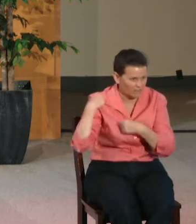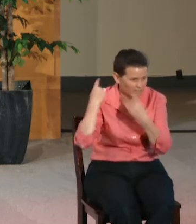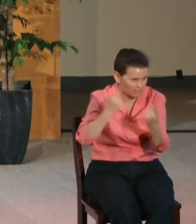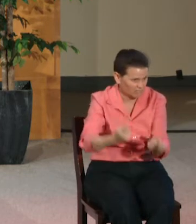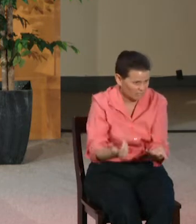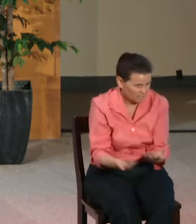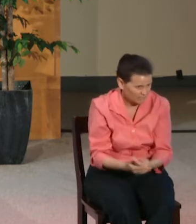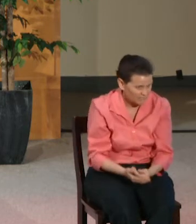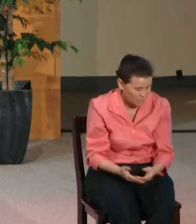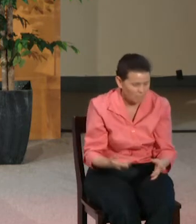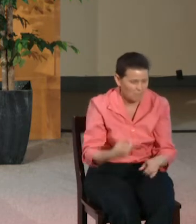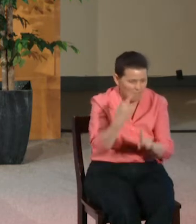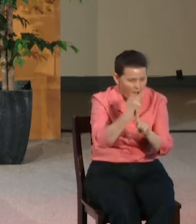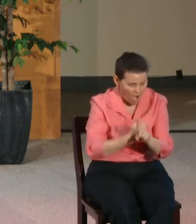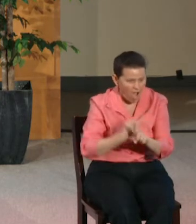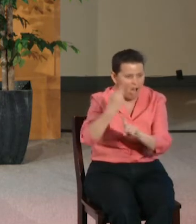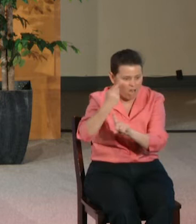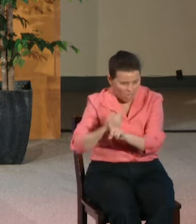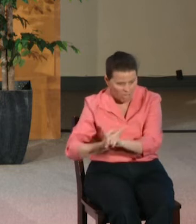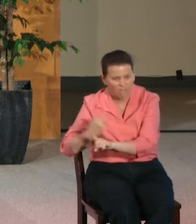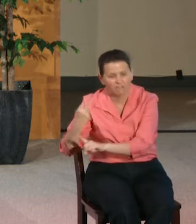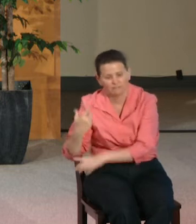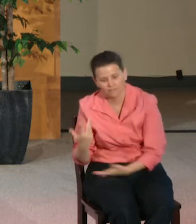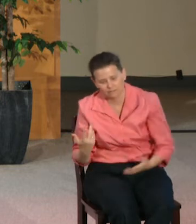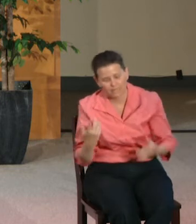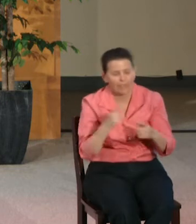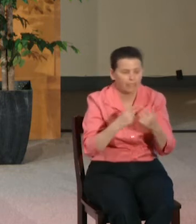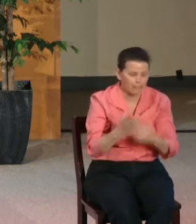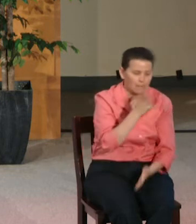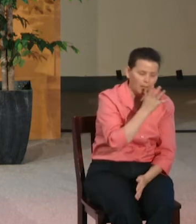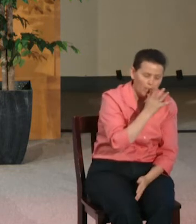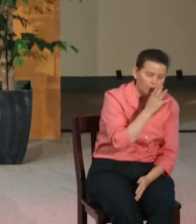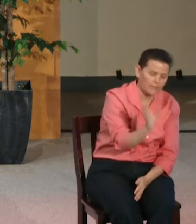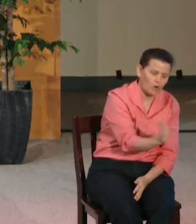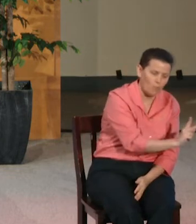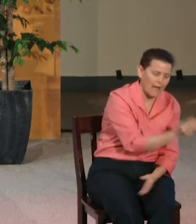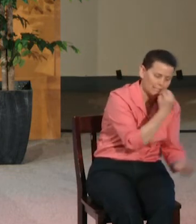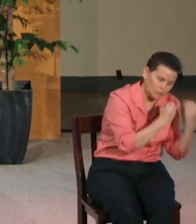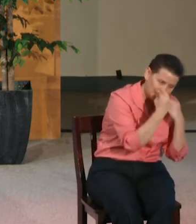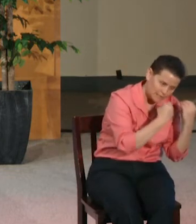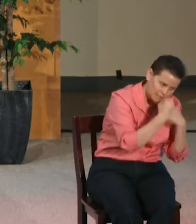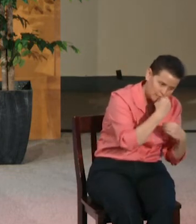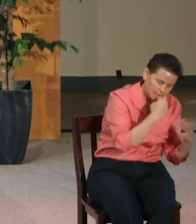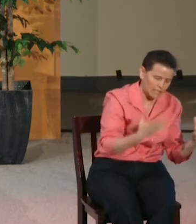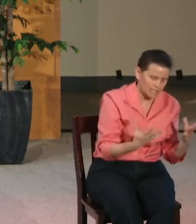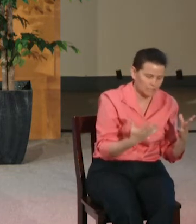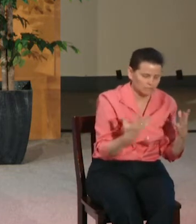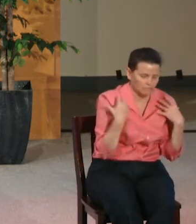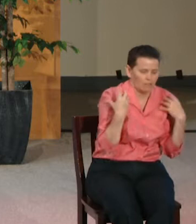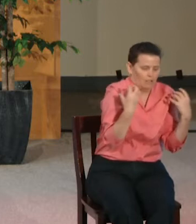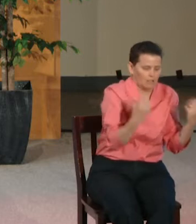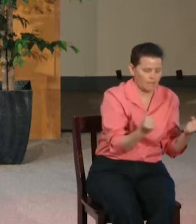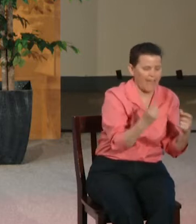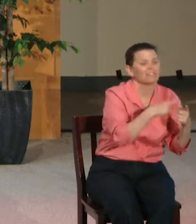a couple of months. And then ultimately, the mothers who have gone back to the feeding ground and replenish themselves, they then